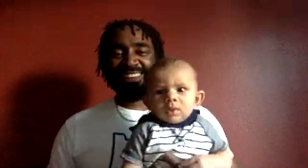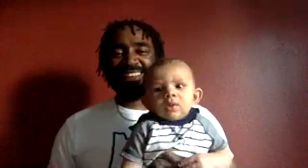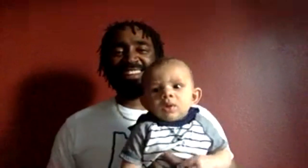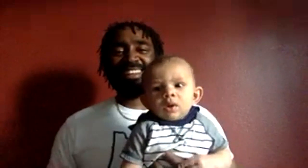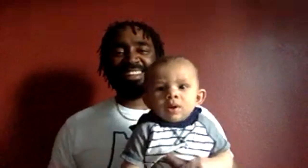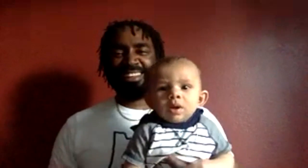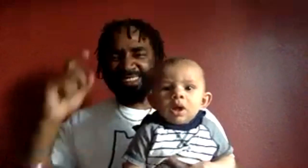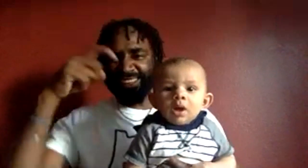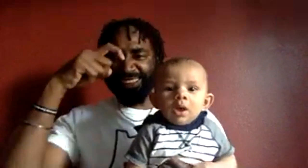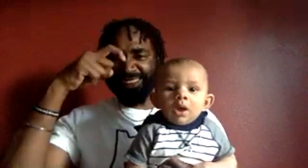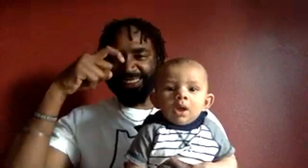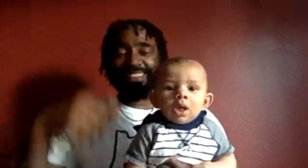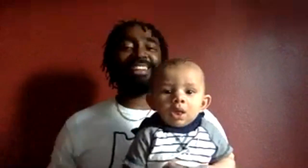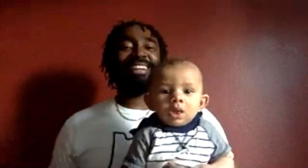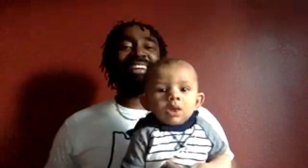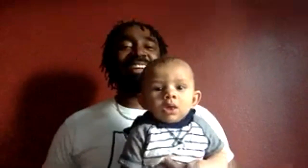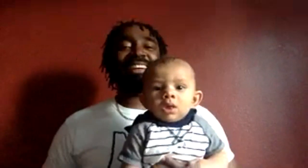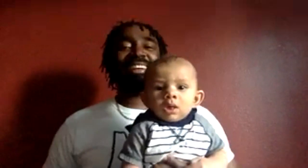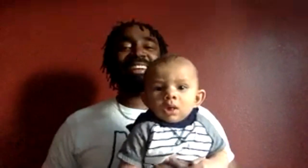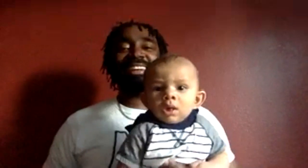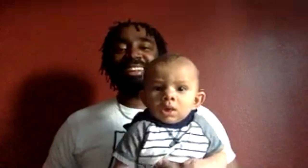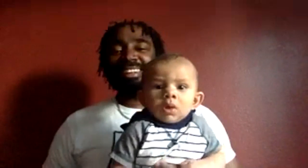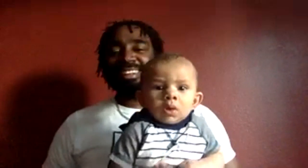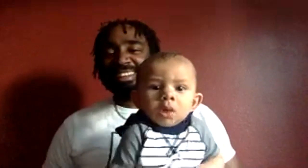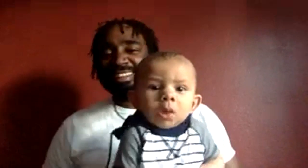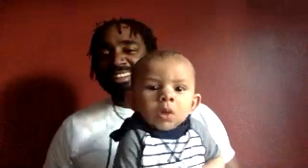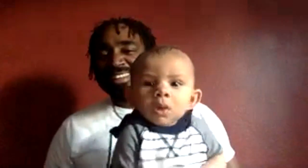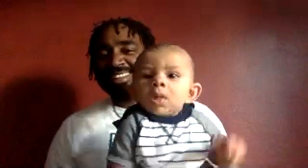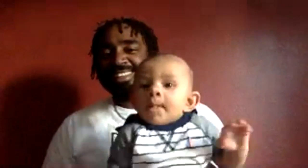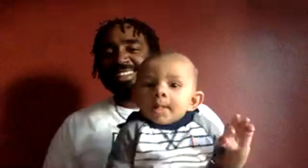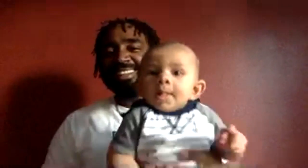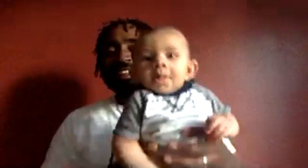Now we're spotlighting Ryan with his baby.